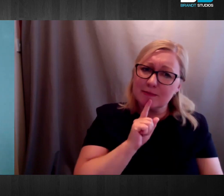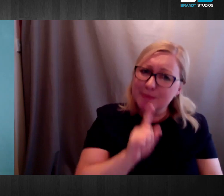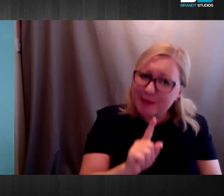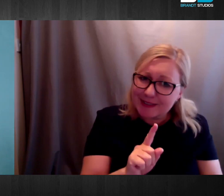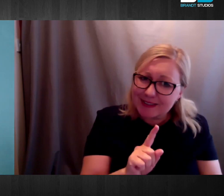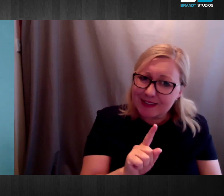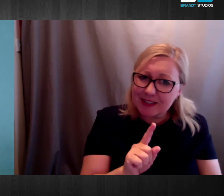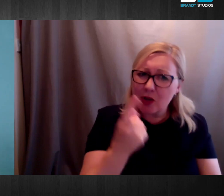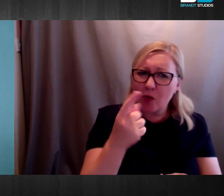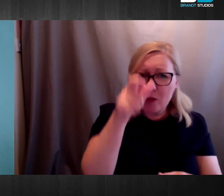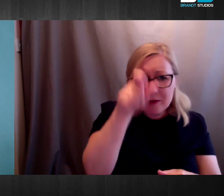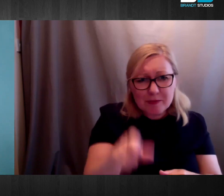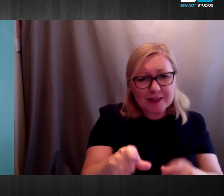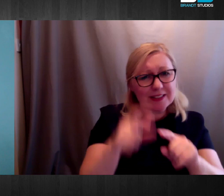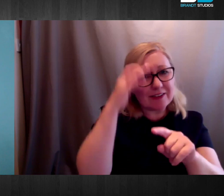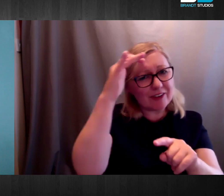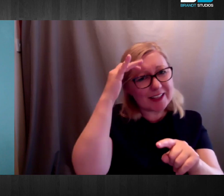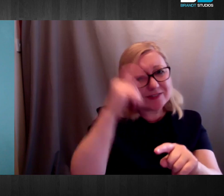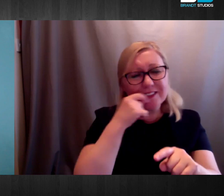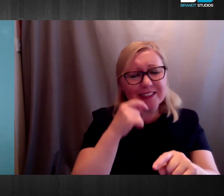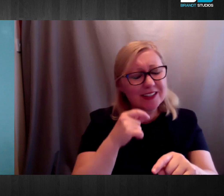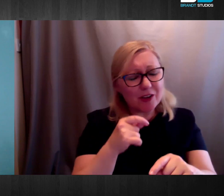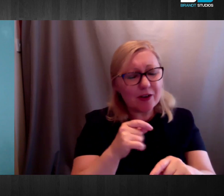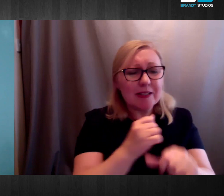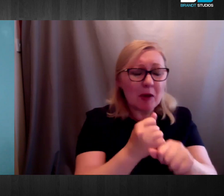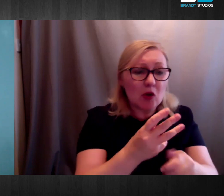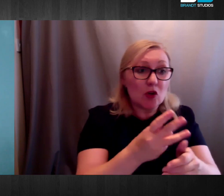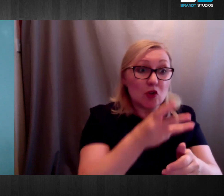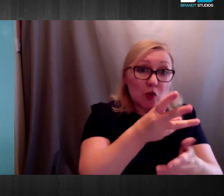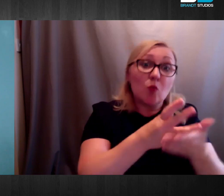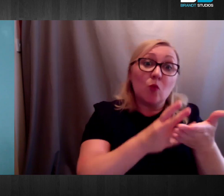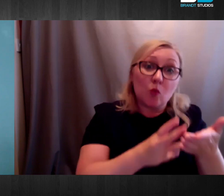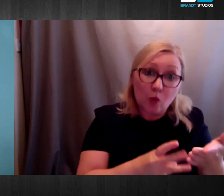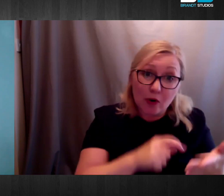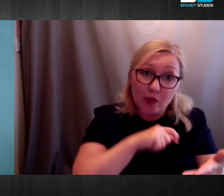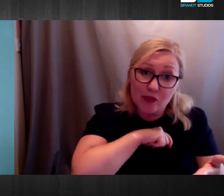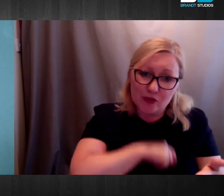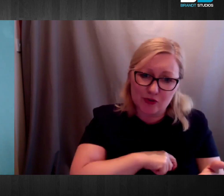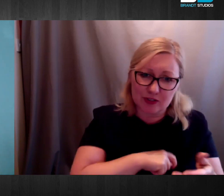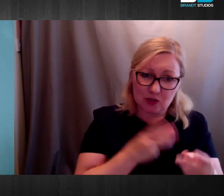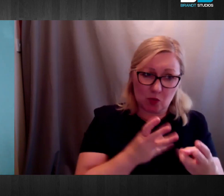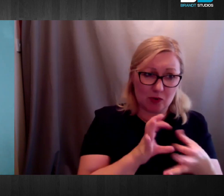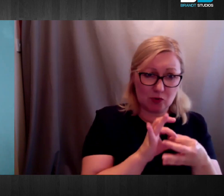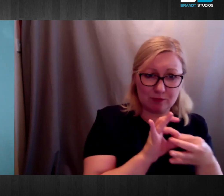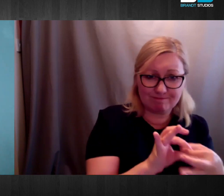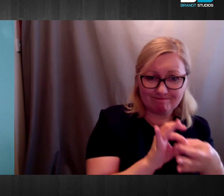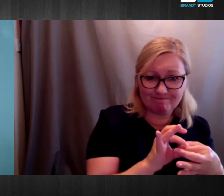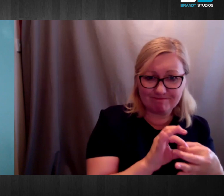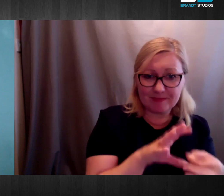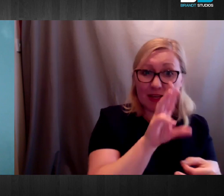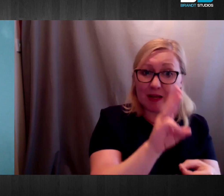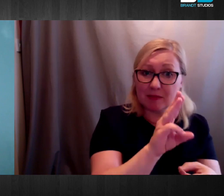trustworthiness. Involvement provides us with the opportunity that illustrates trust in our